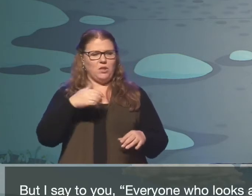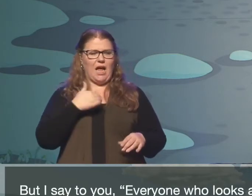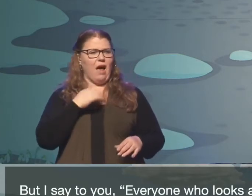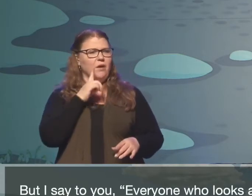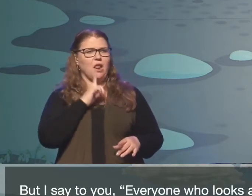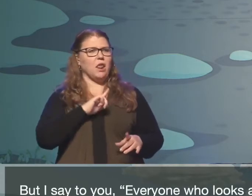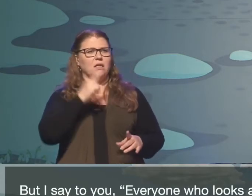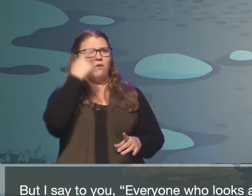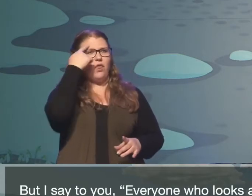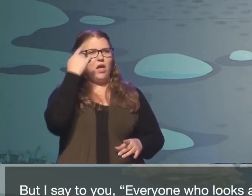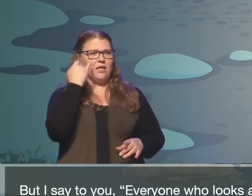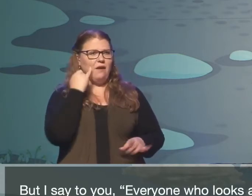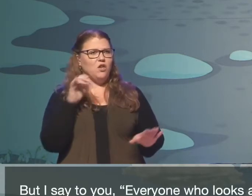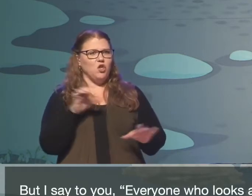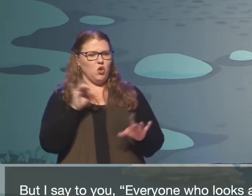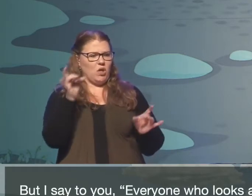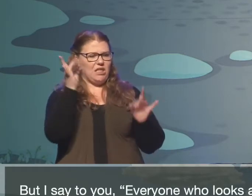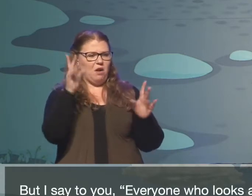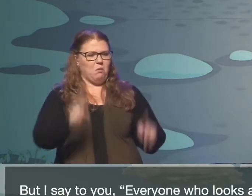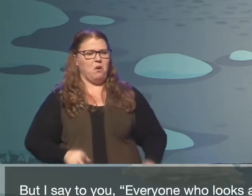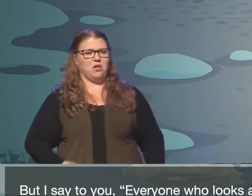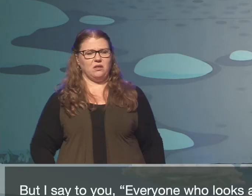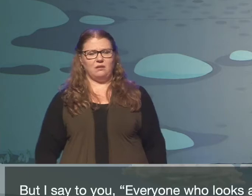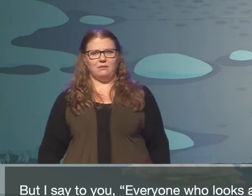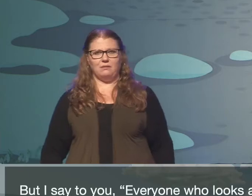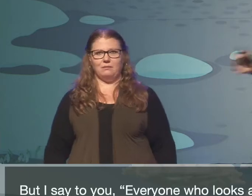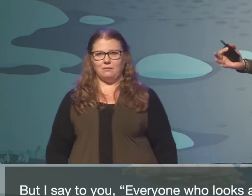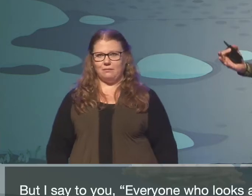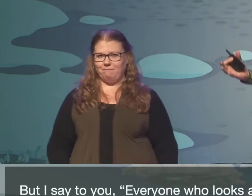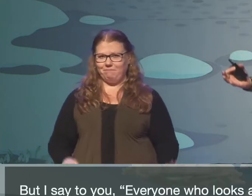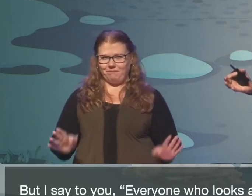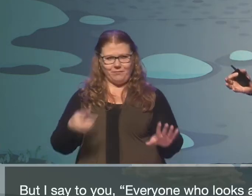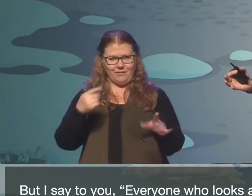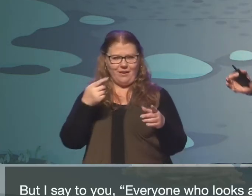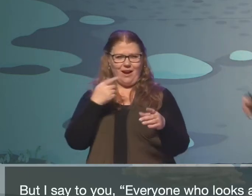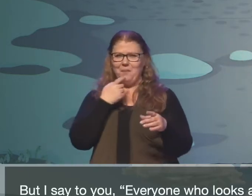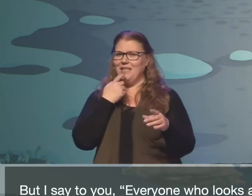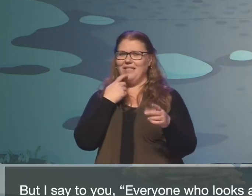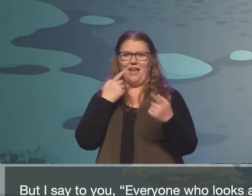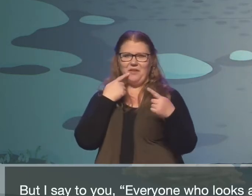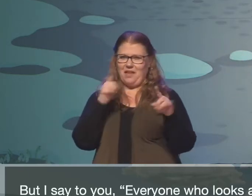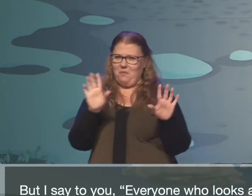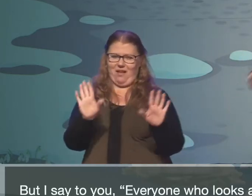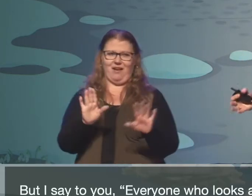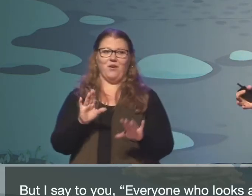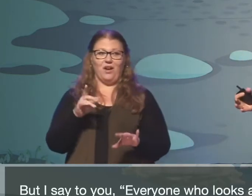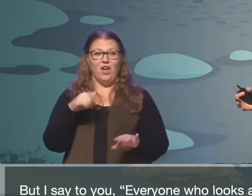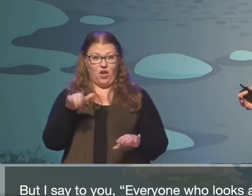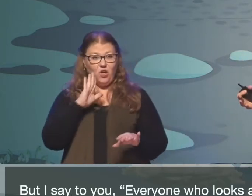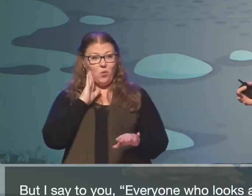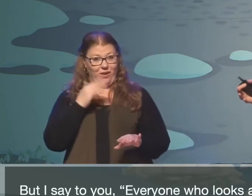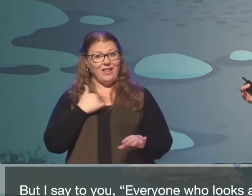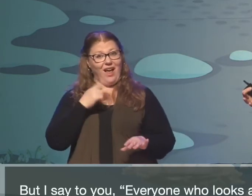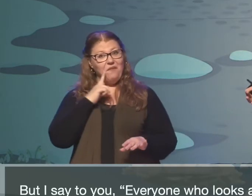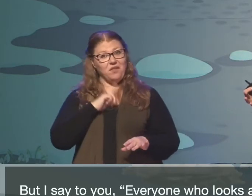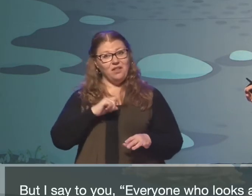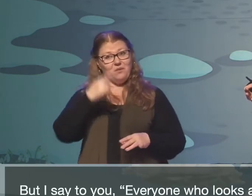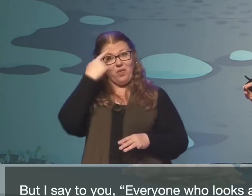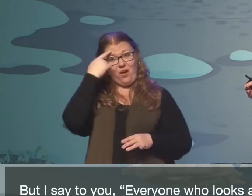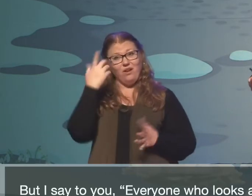lustful thoughts, and if you do, you're a terrible person, okay? Let me just say this out loud. Like, you're gonna have lustful